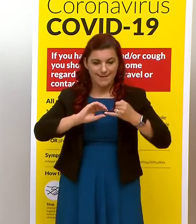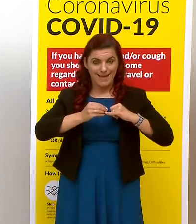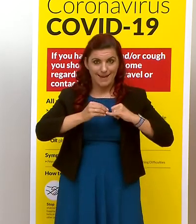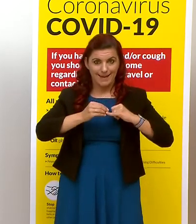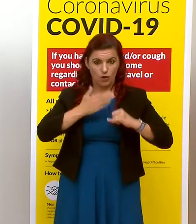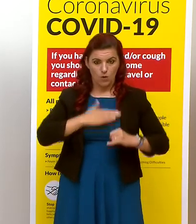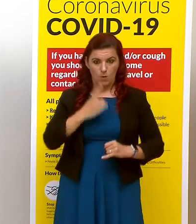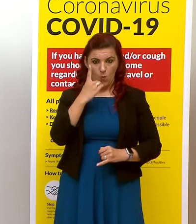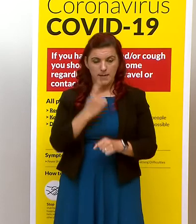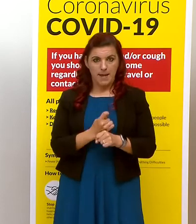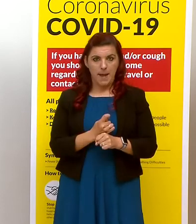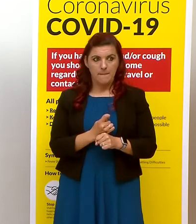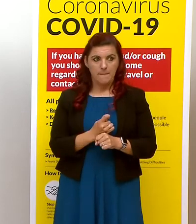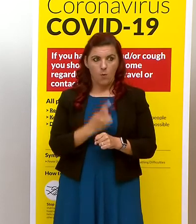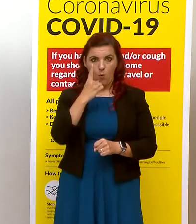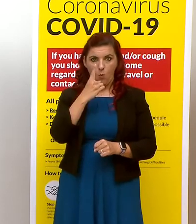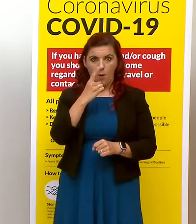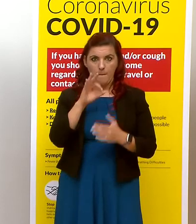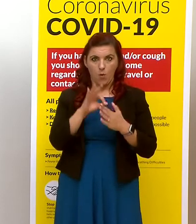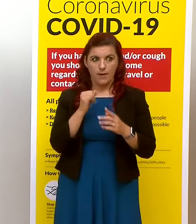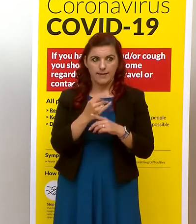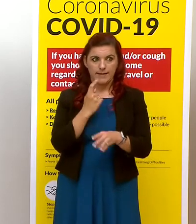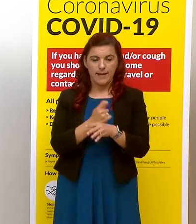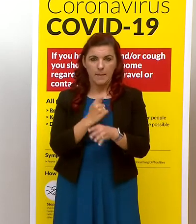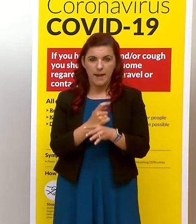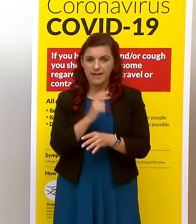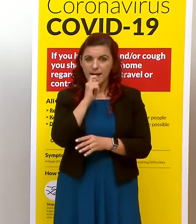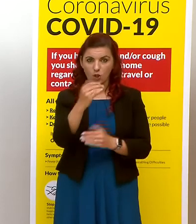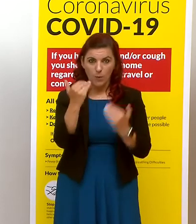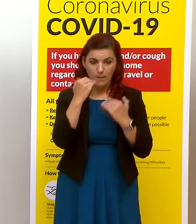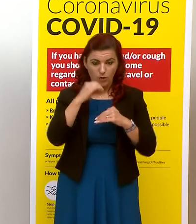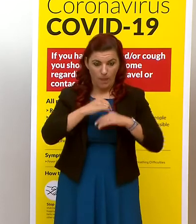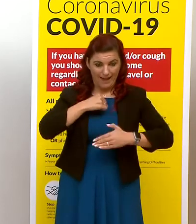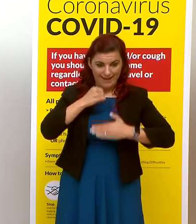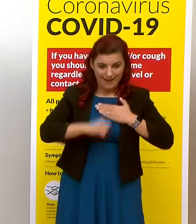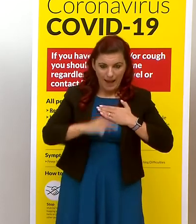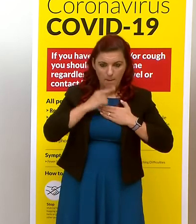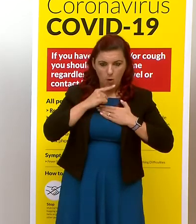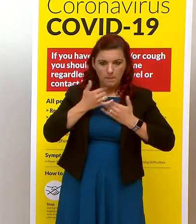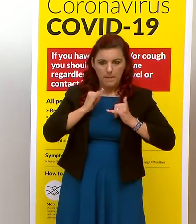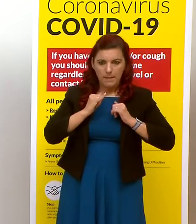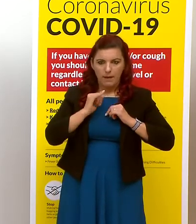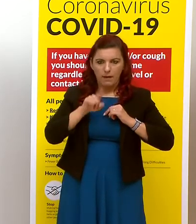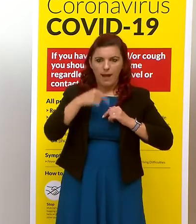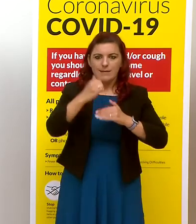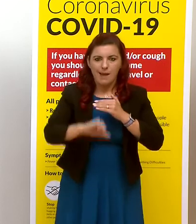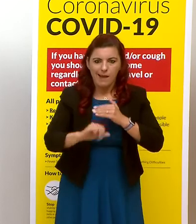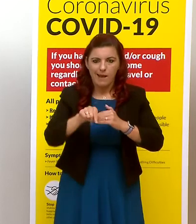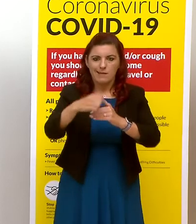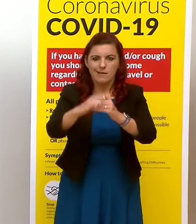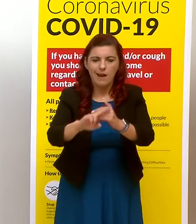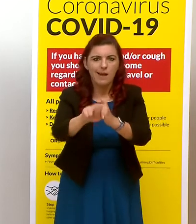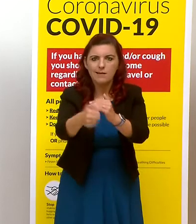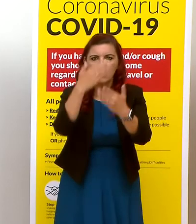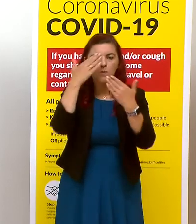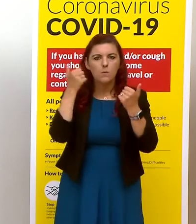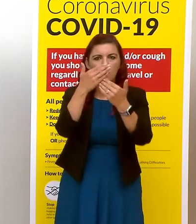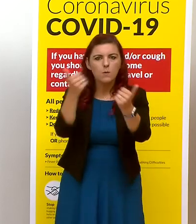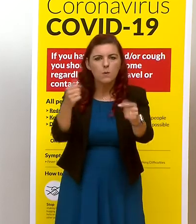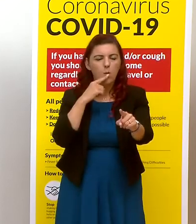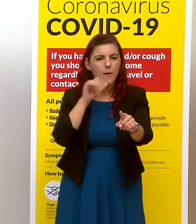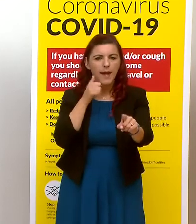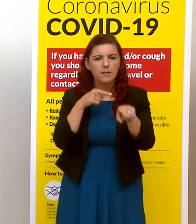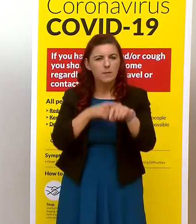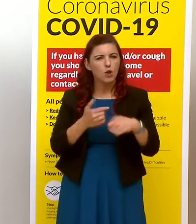time. It tells you information on that day. It doesn't tell you information about what happens the following day. So it's part of it. It informs